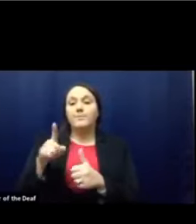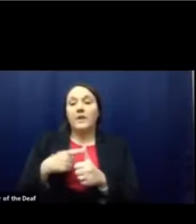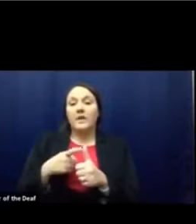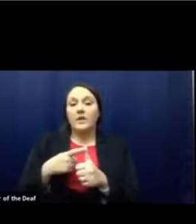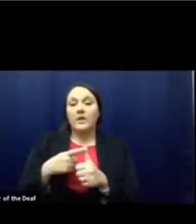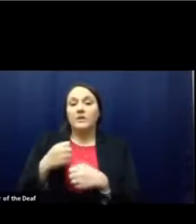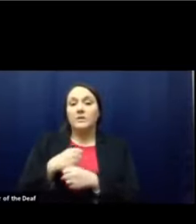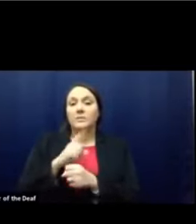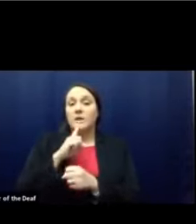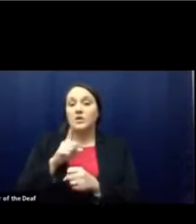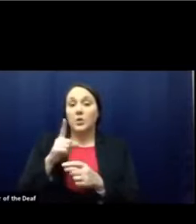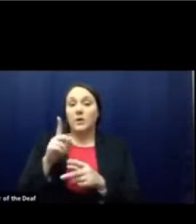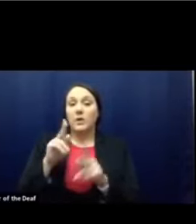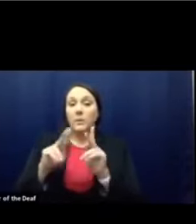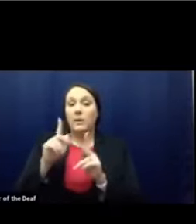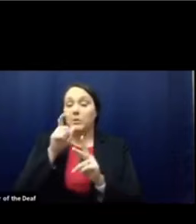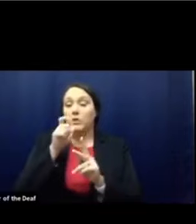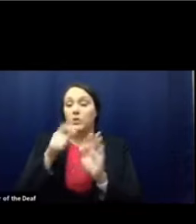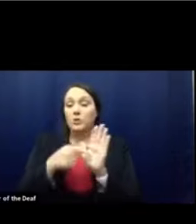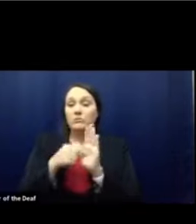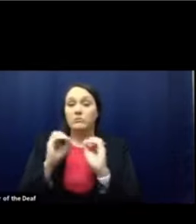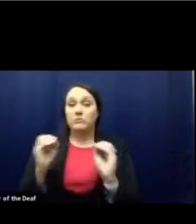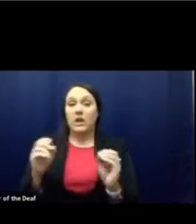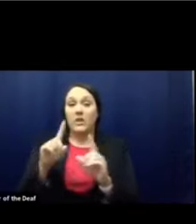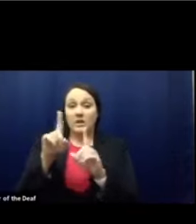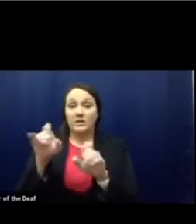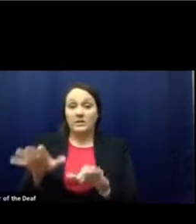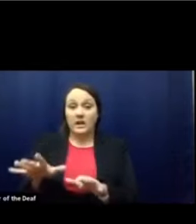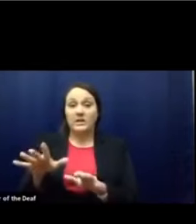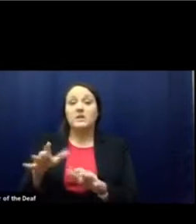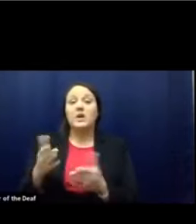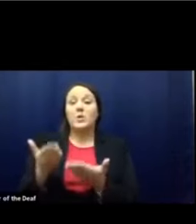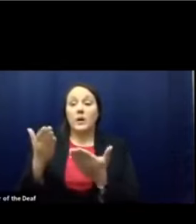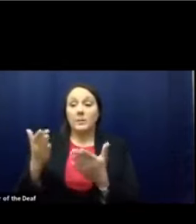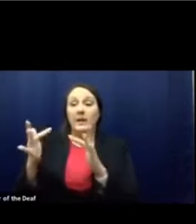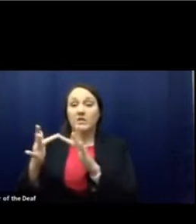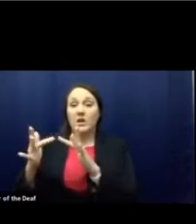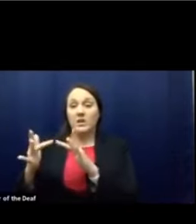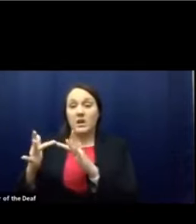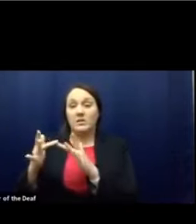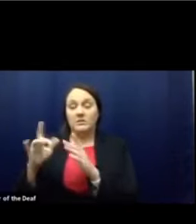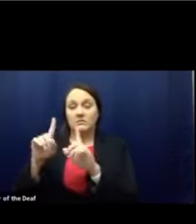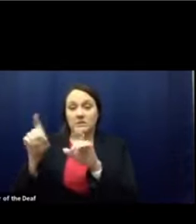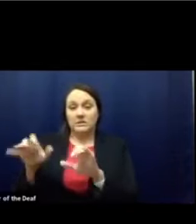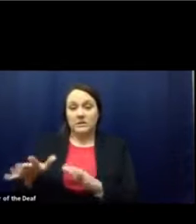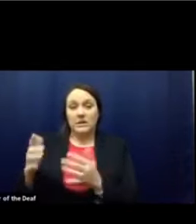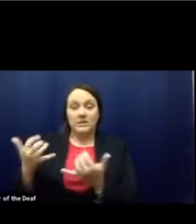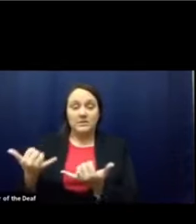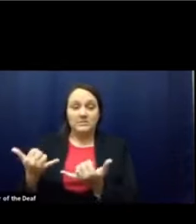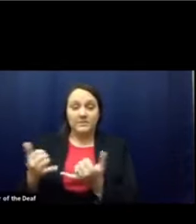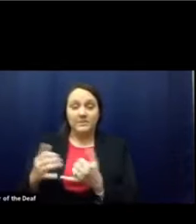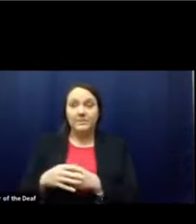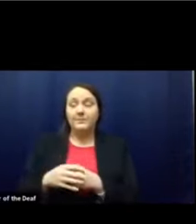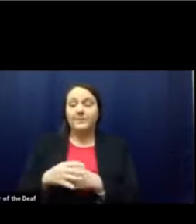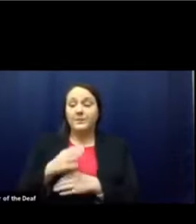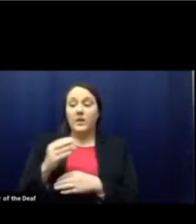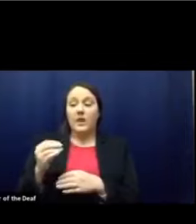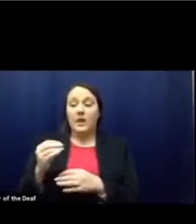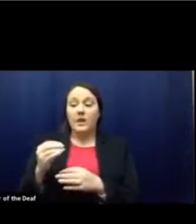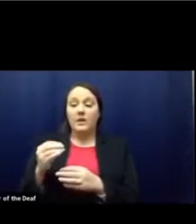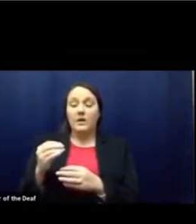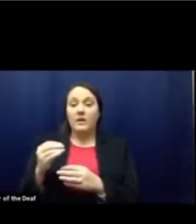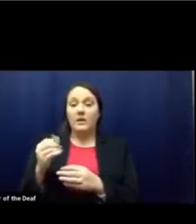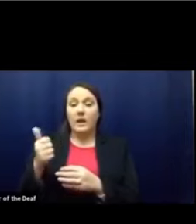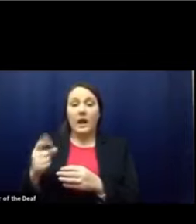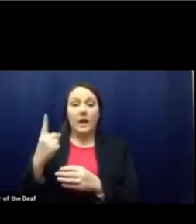making sure that people who are symptomatic get tested. We recommend that contacts do get tested still at this time. And then